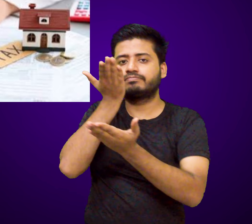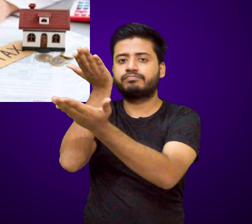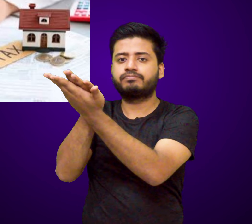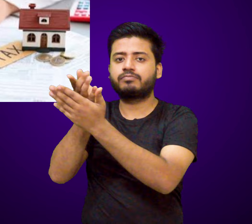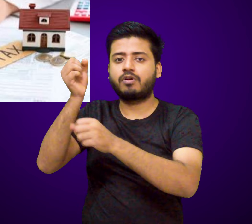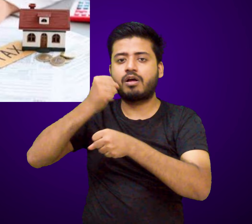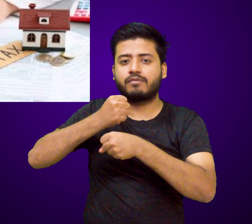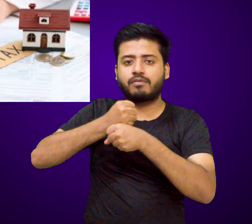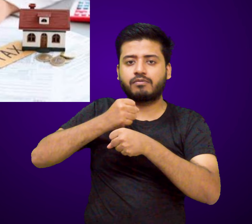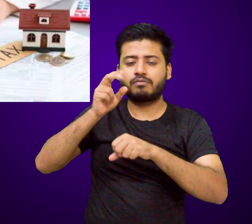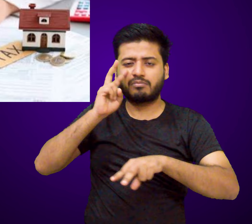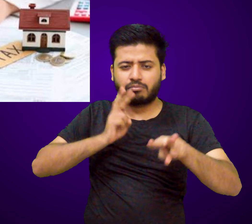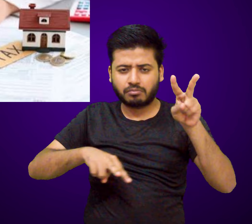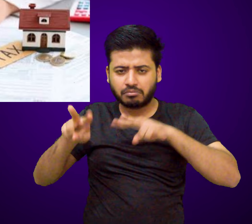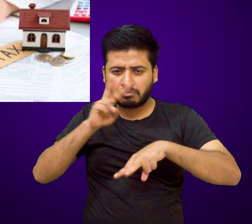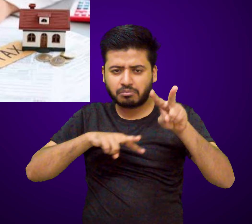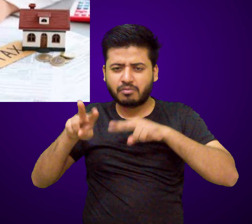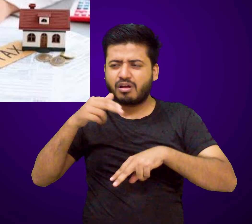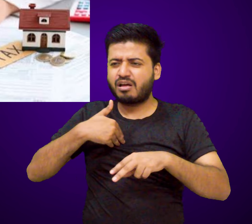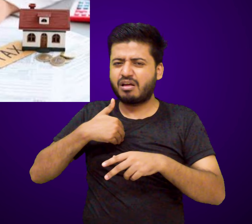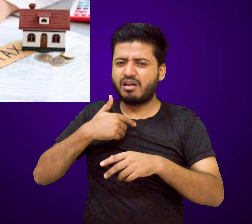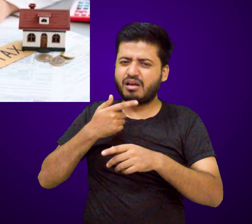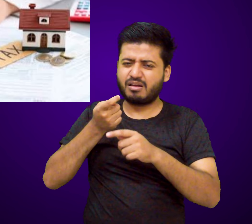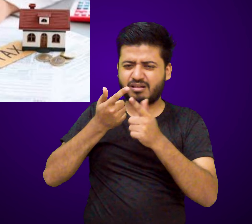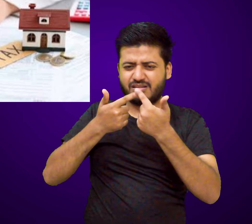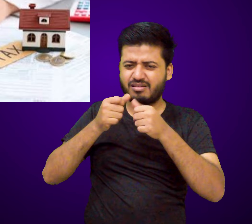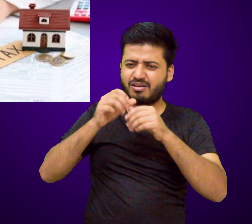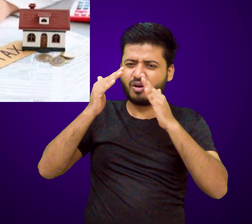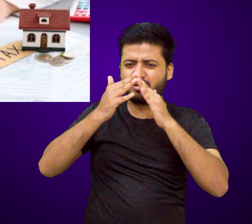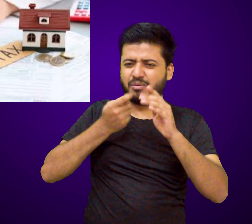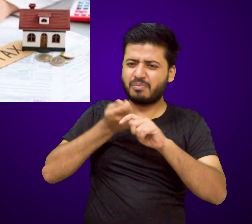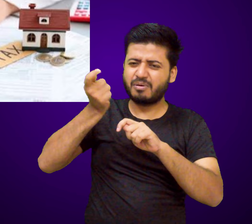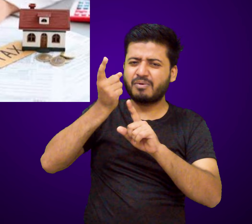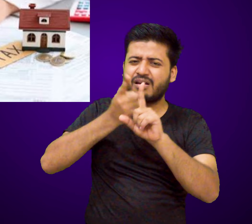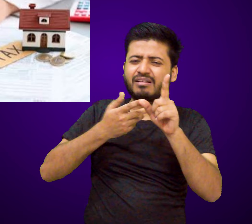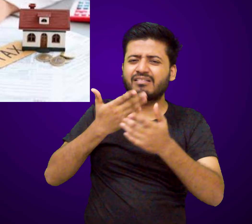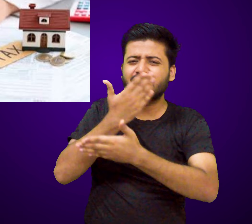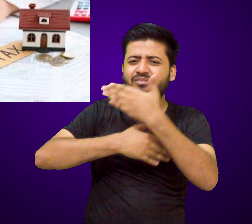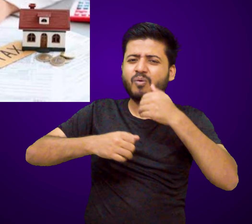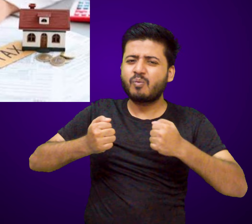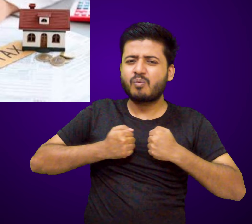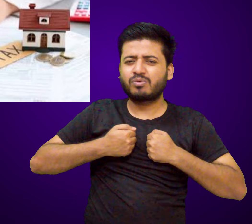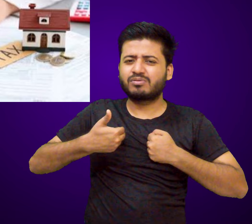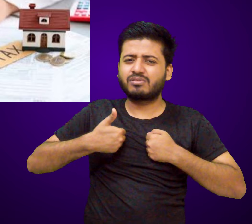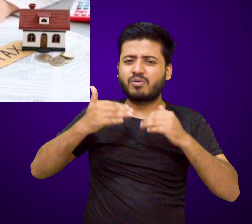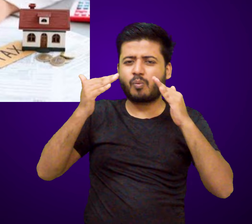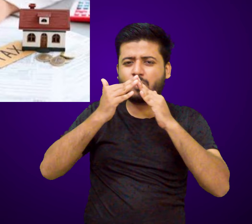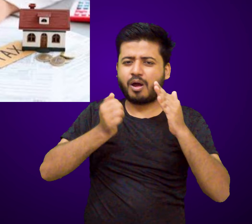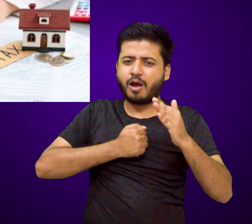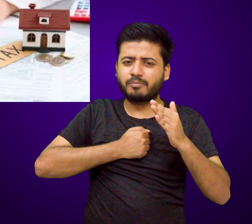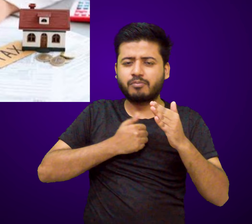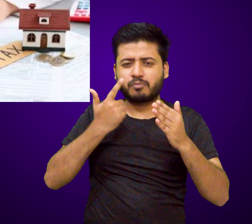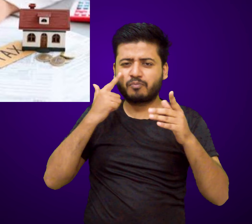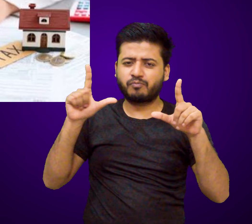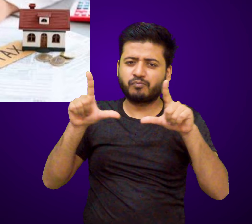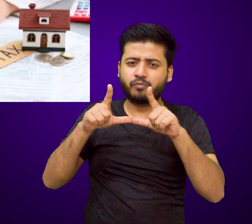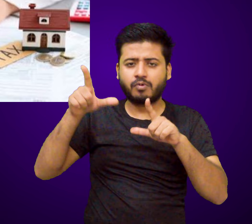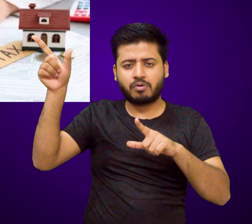non-bottled drinking water is exempt from the Goods and Services Tax (GST) as a basic public utility. Water supplied